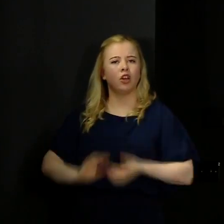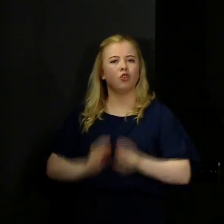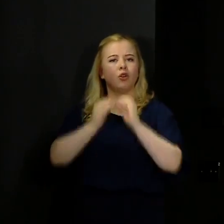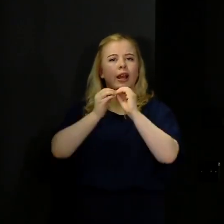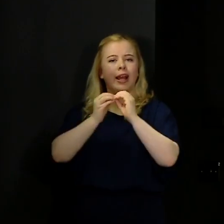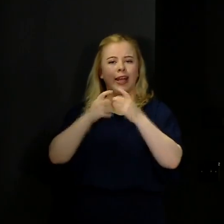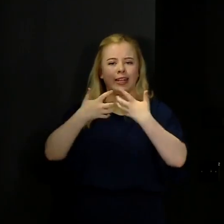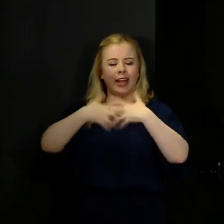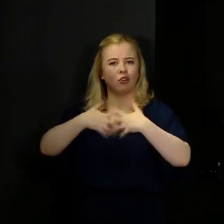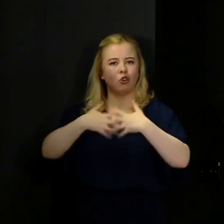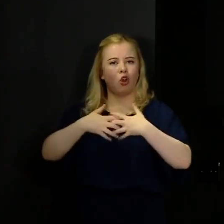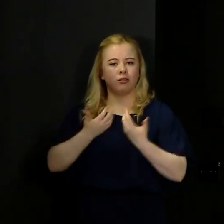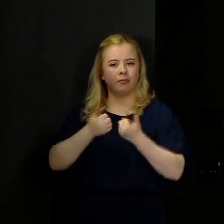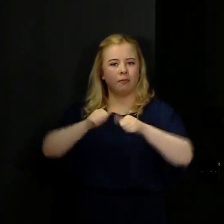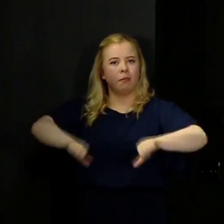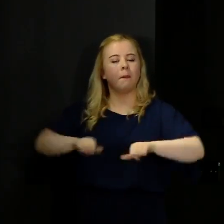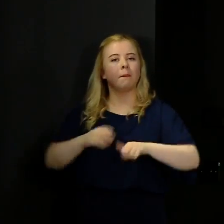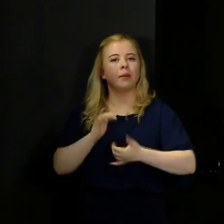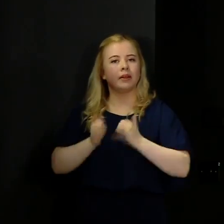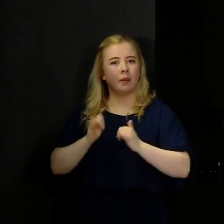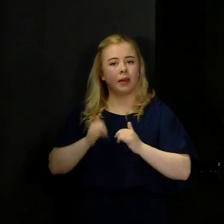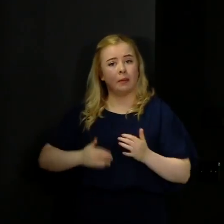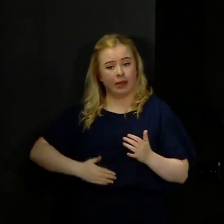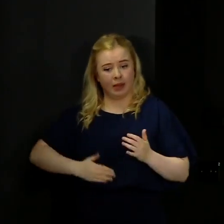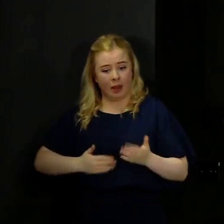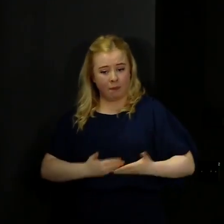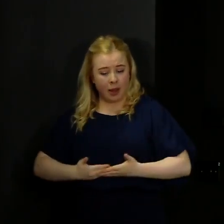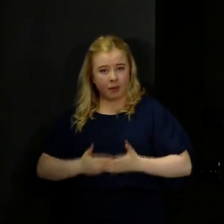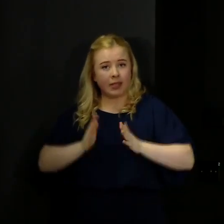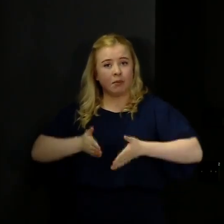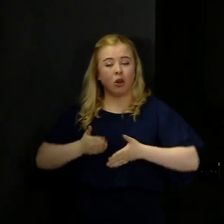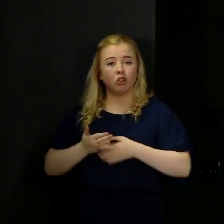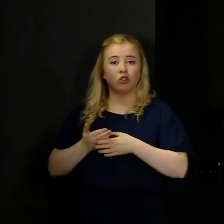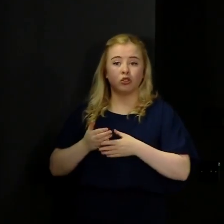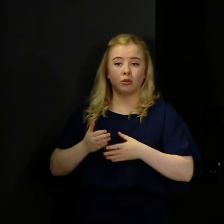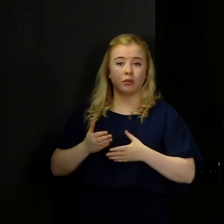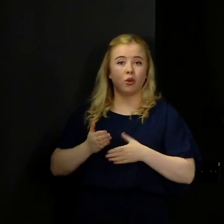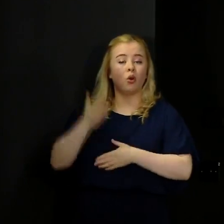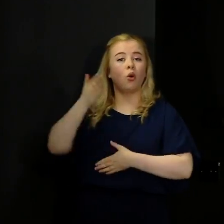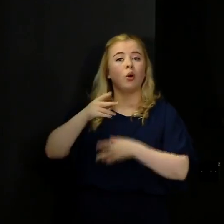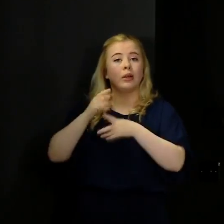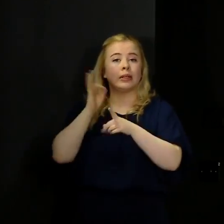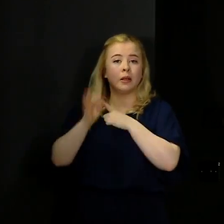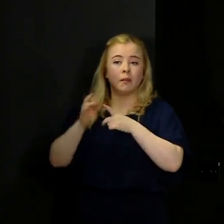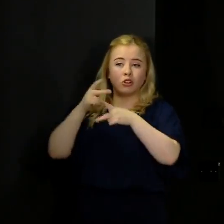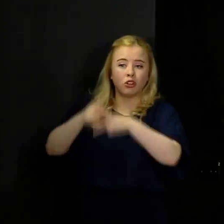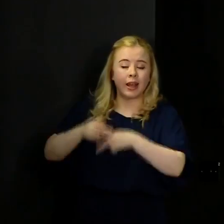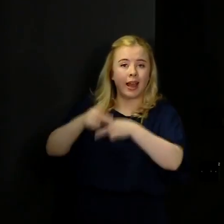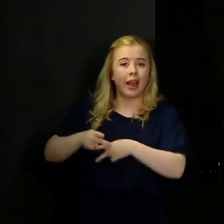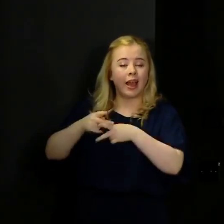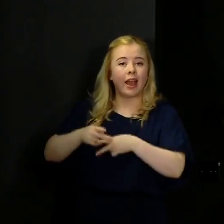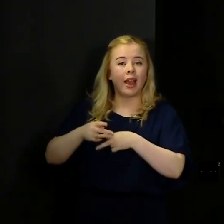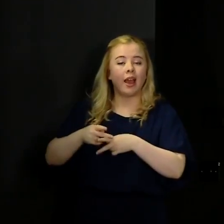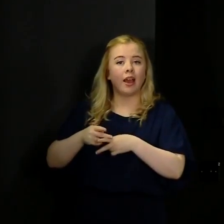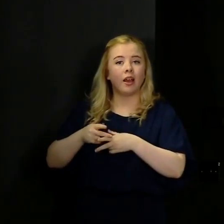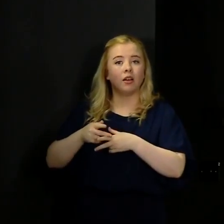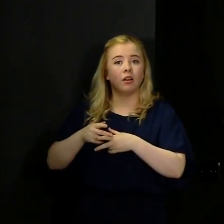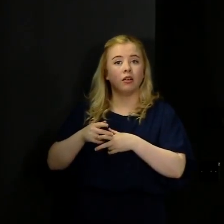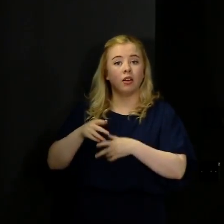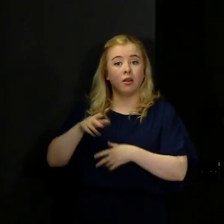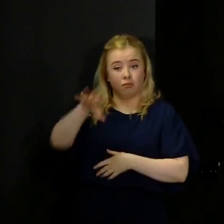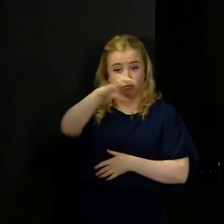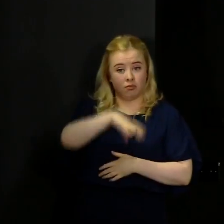innovative technological solutions. Sometimes our babies have to go in for special care and interneonatal units, and our midwives